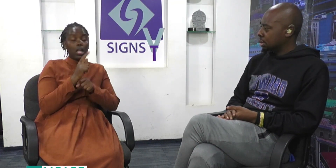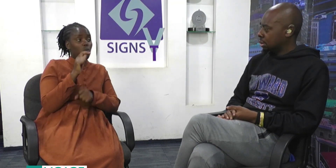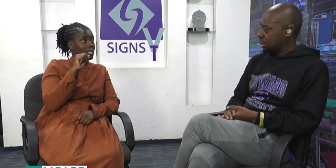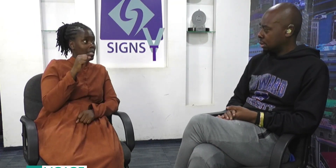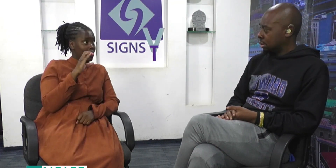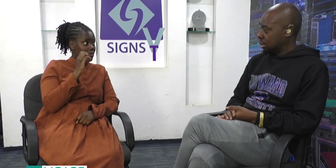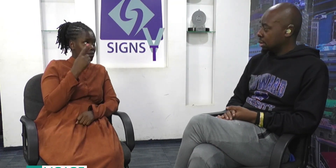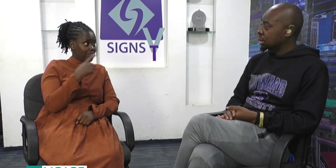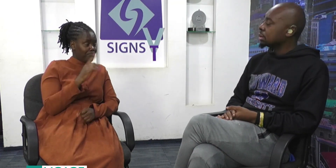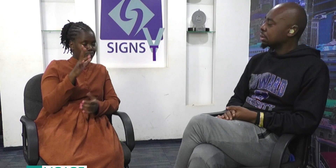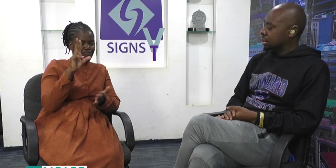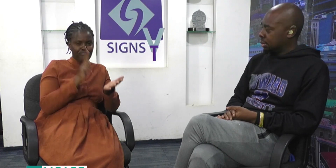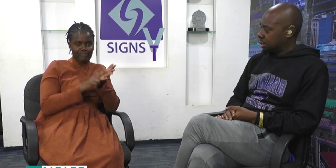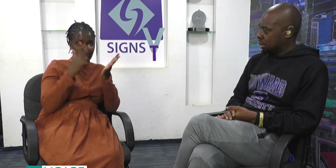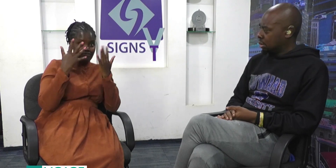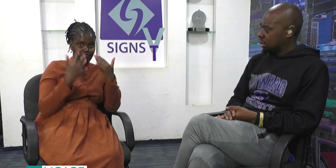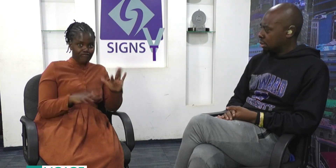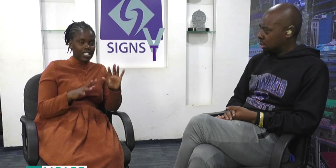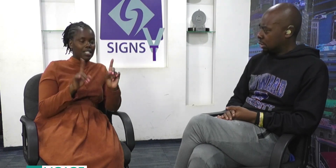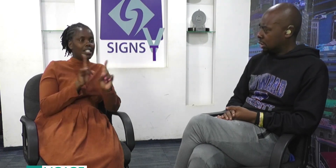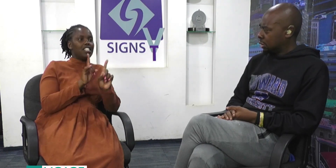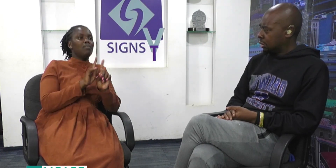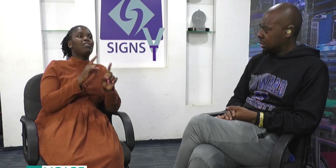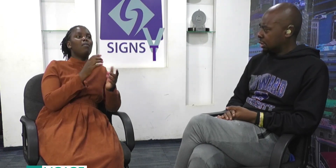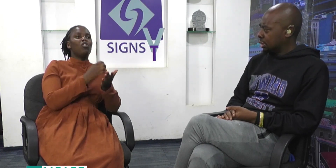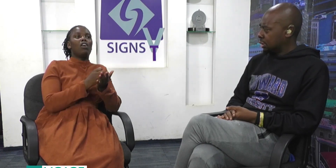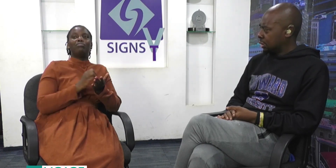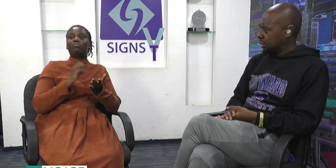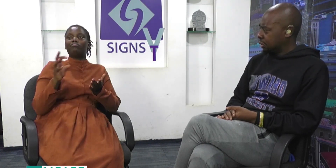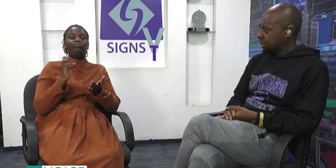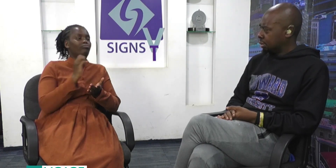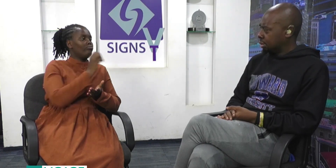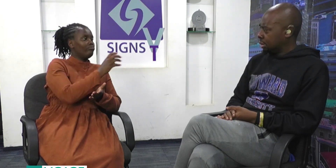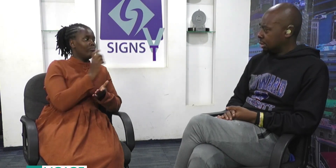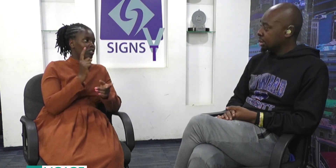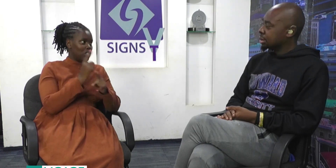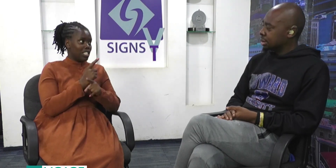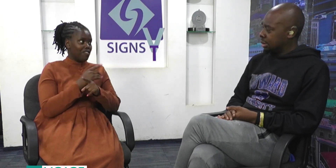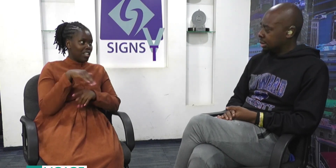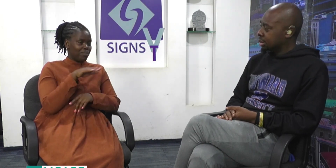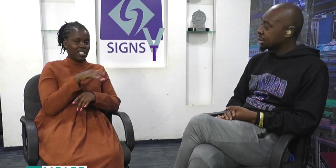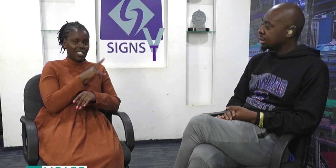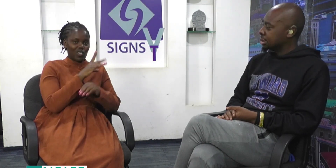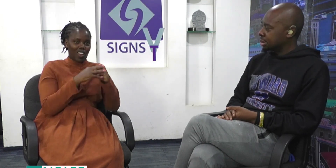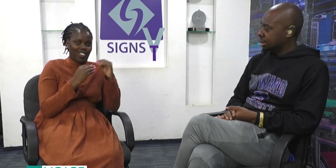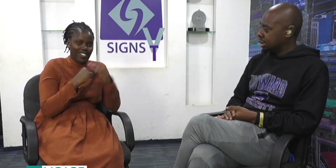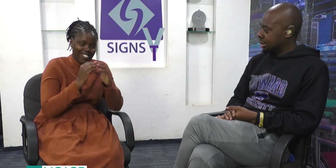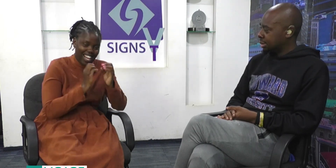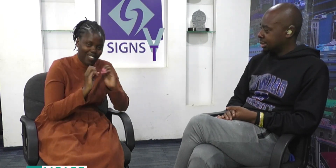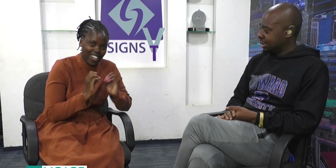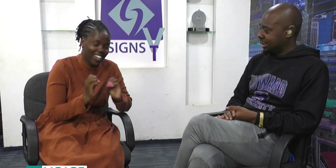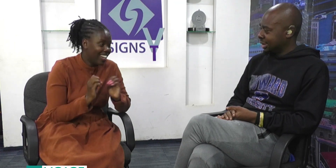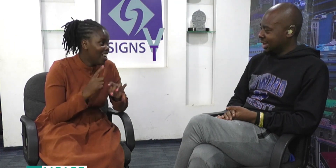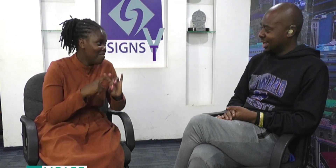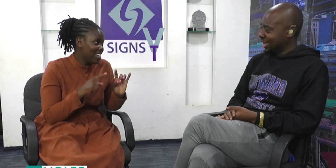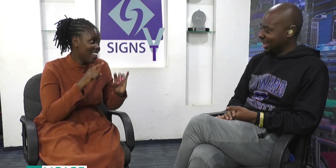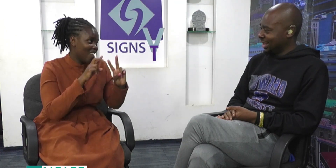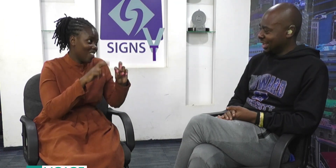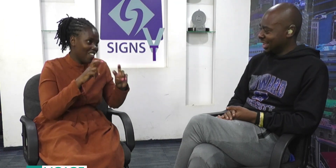in different organizations from way back until now, you've been to different places.